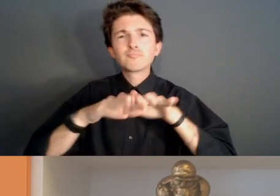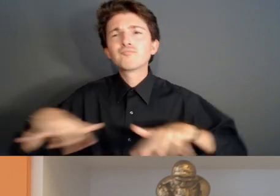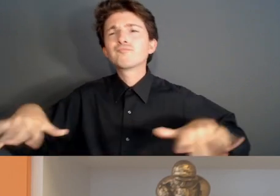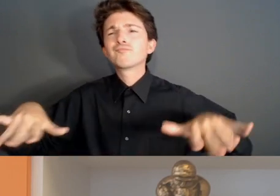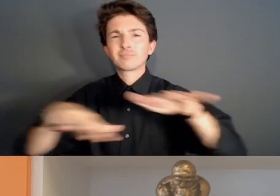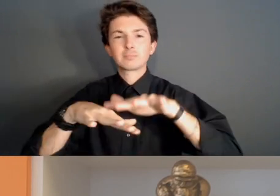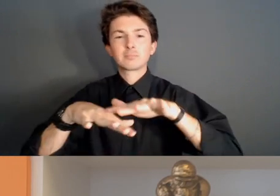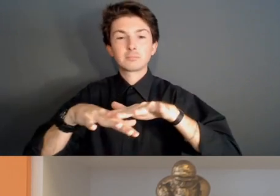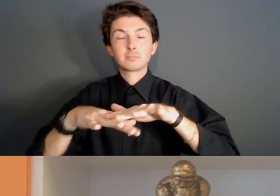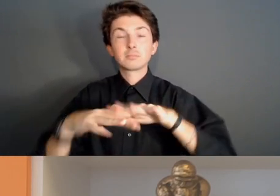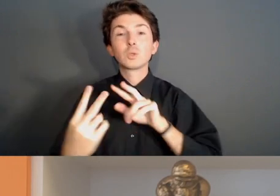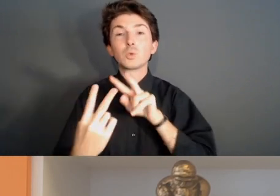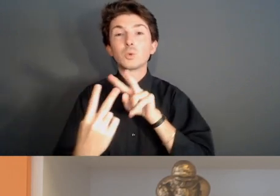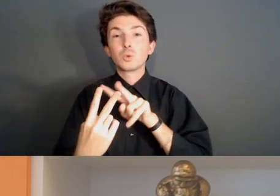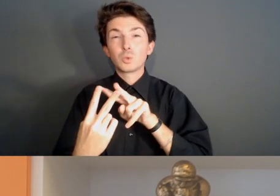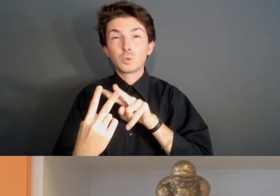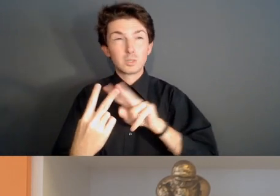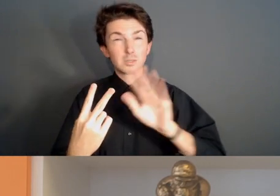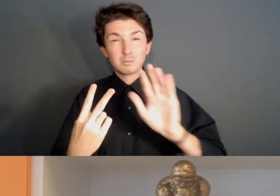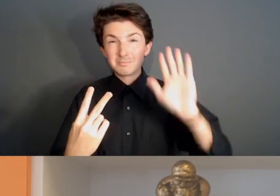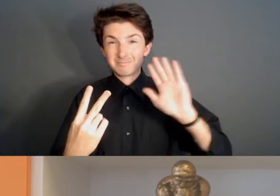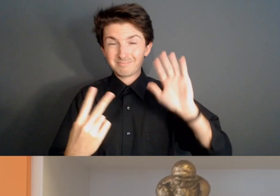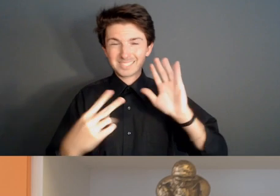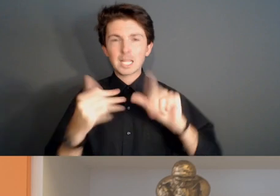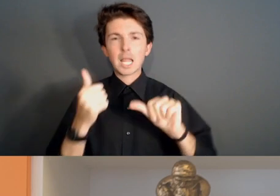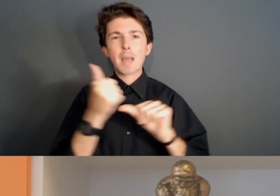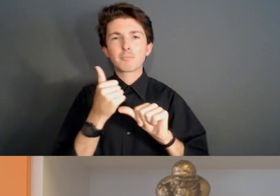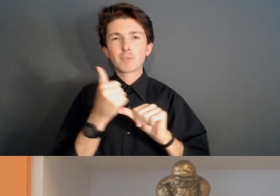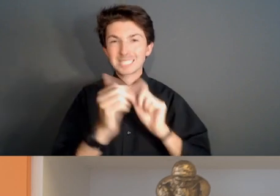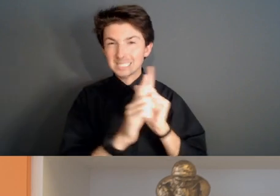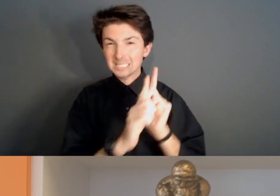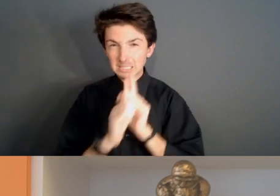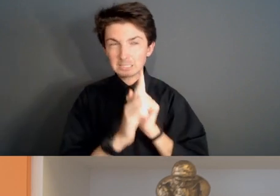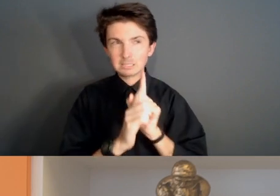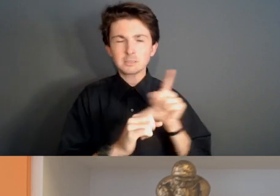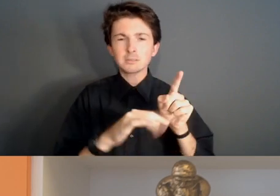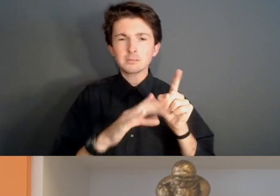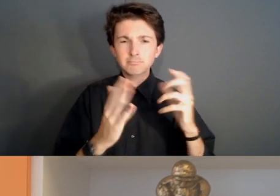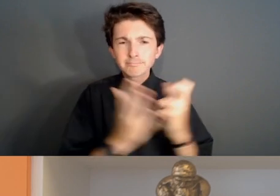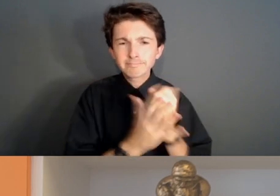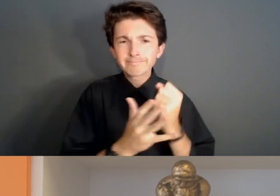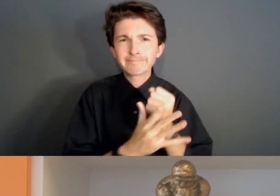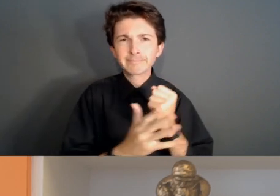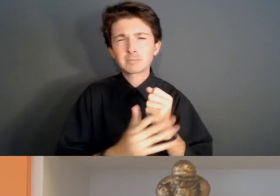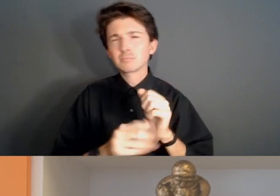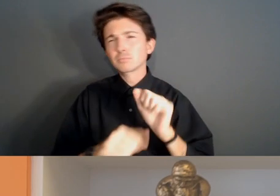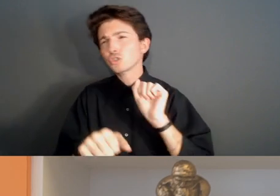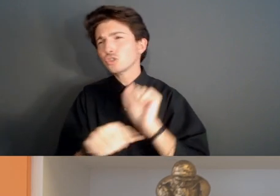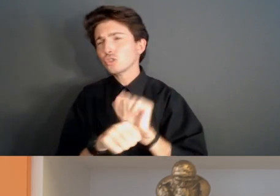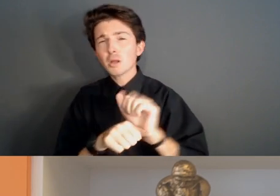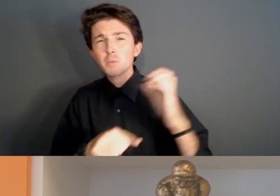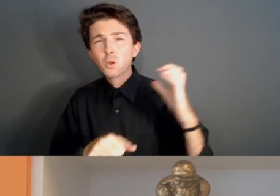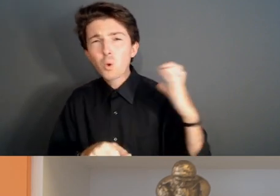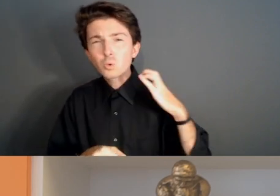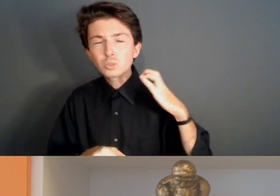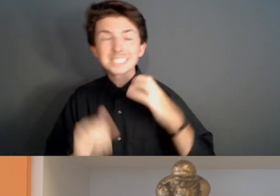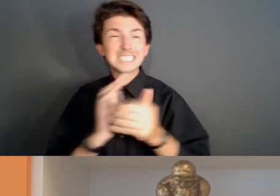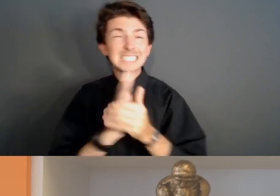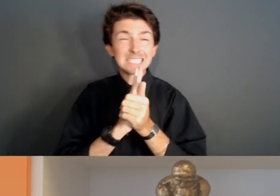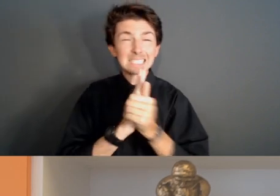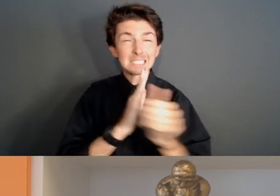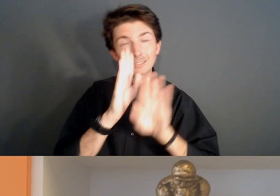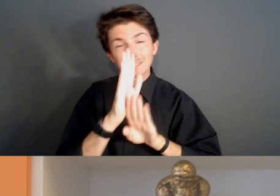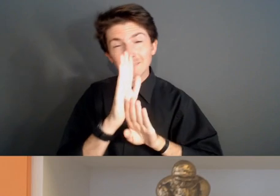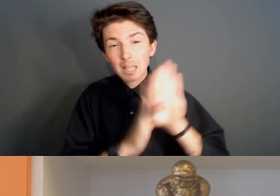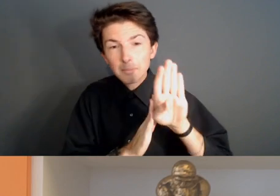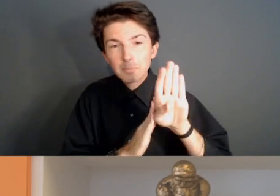apprentices in the National Leadership Program. We have given these apprentices great writing and workplace skills, job coaching and support, and